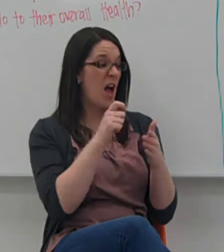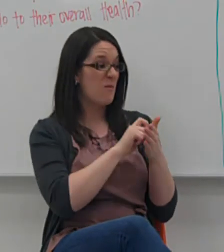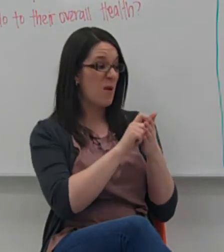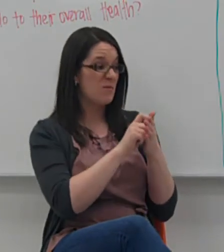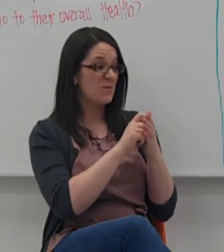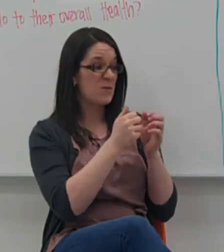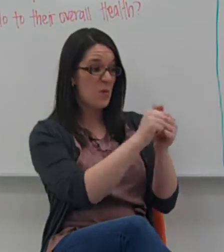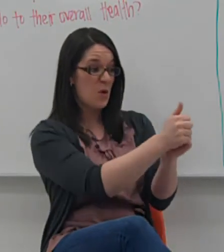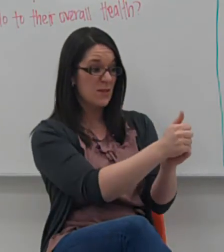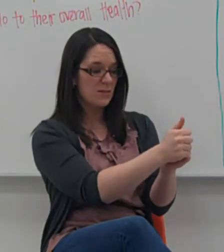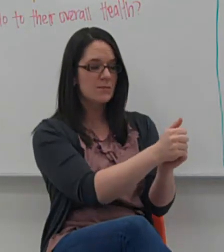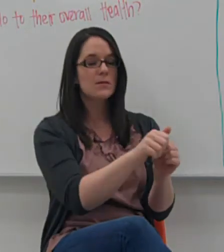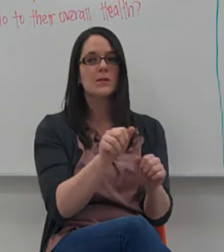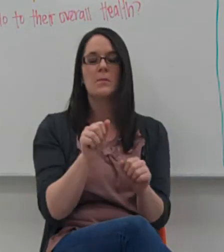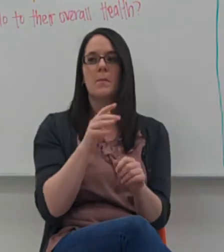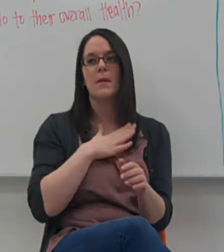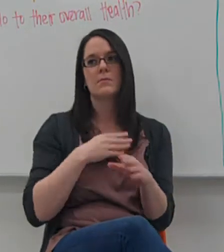muttering, so shh. Okay.